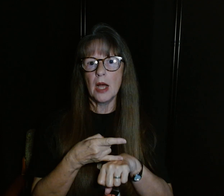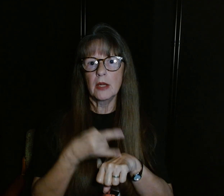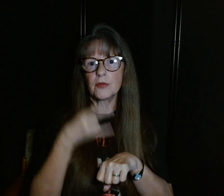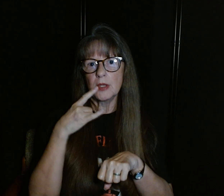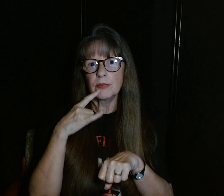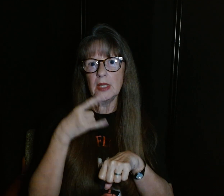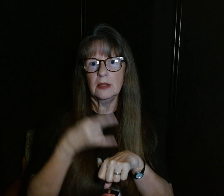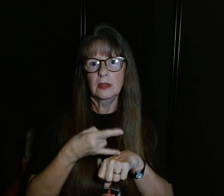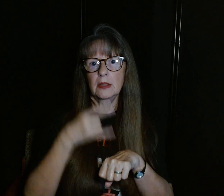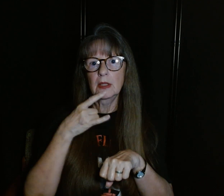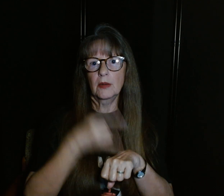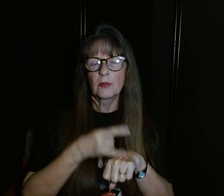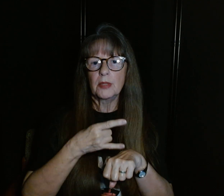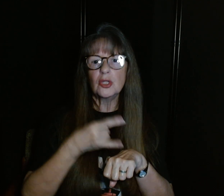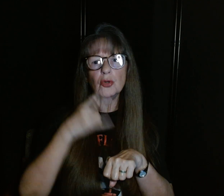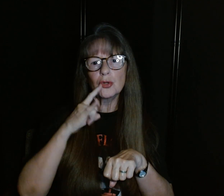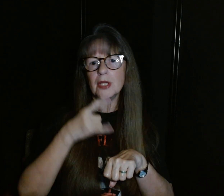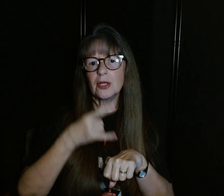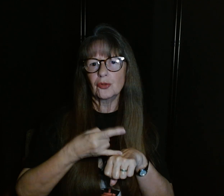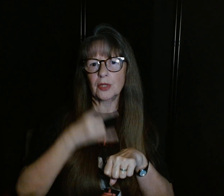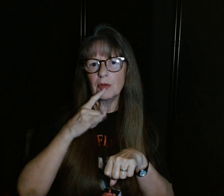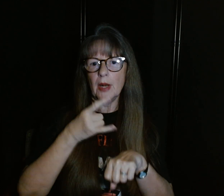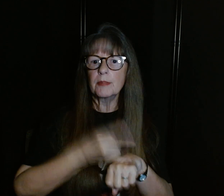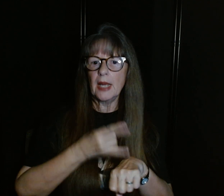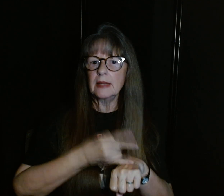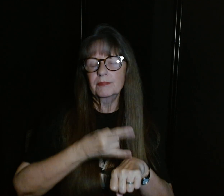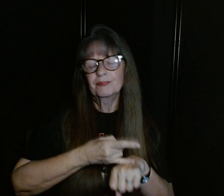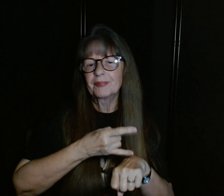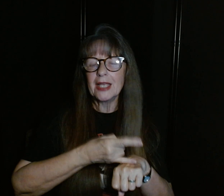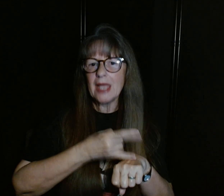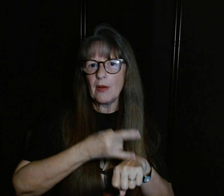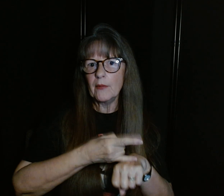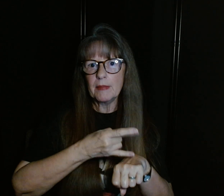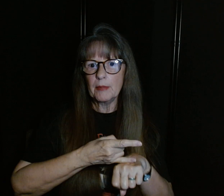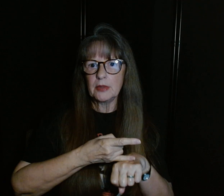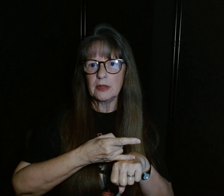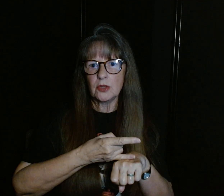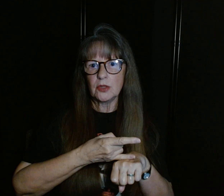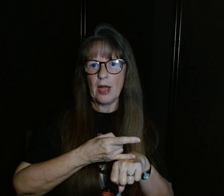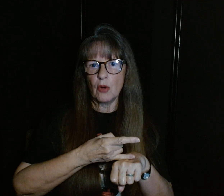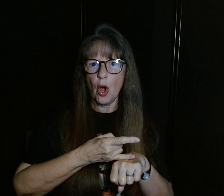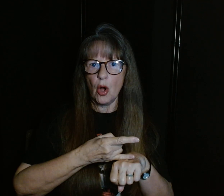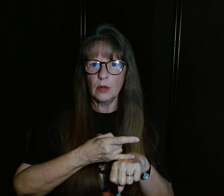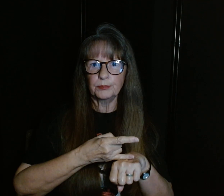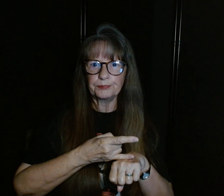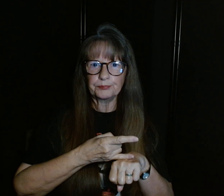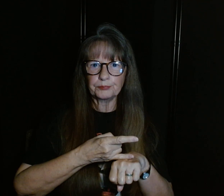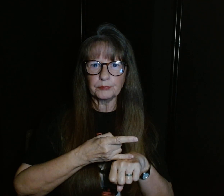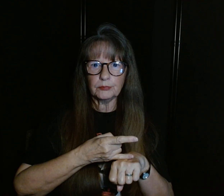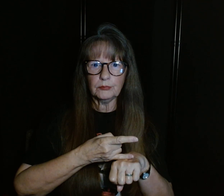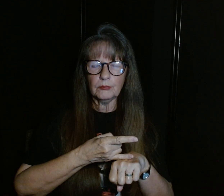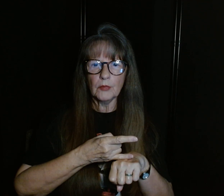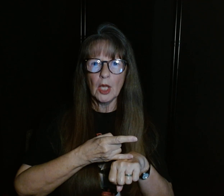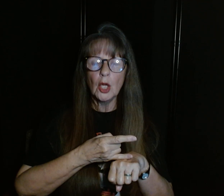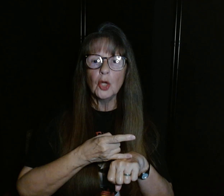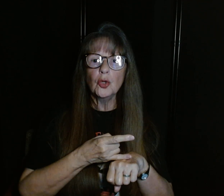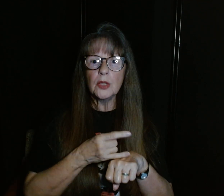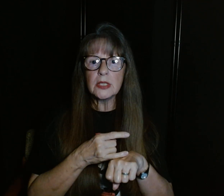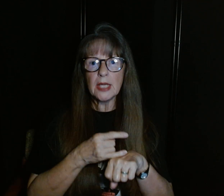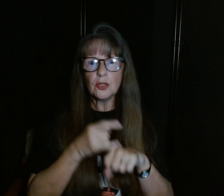of something, but you don't use that to drink, right? But that's how I remember that this is alcohol. You can say, do